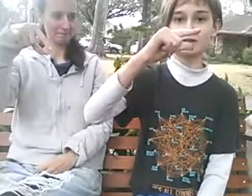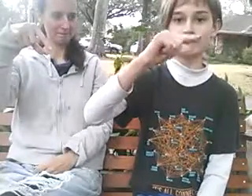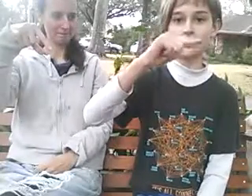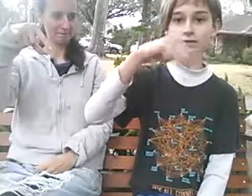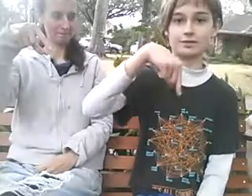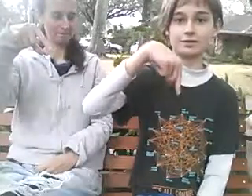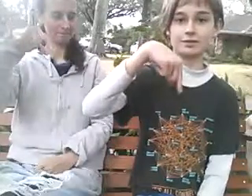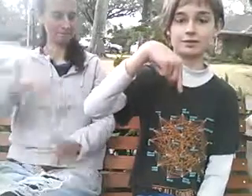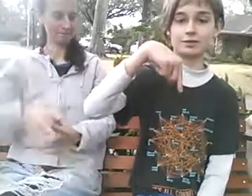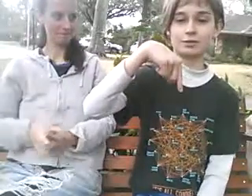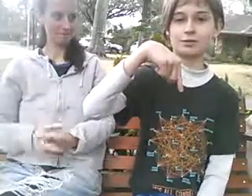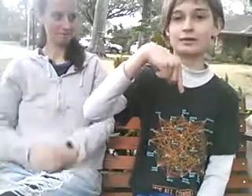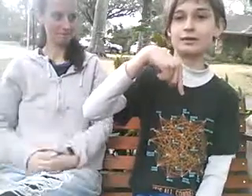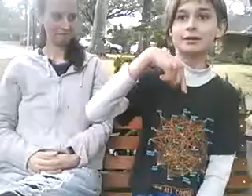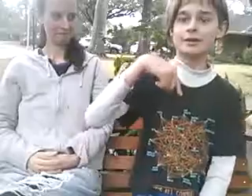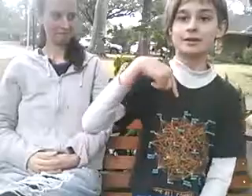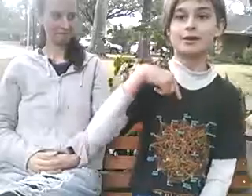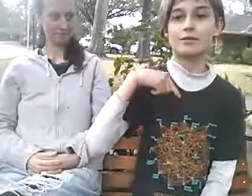G Q.